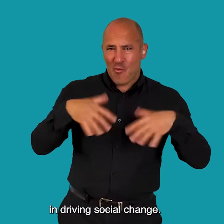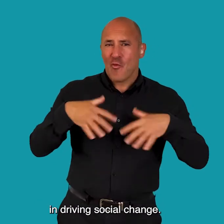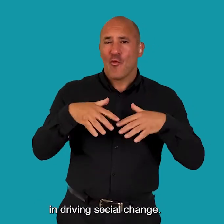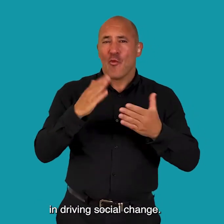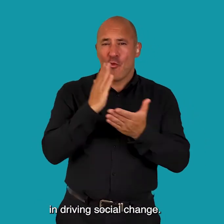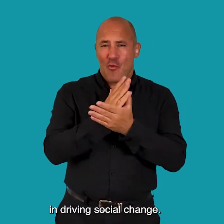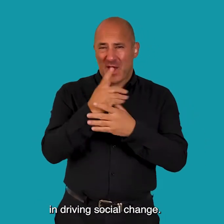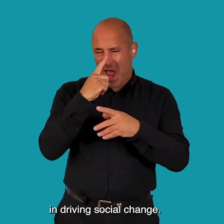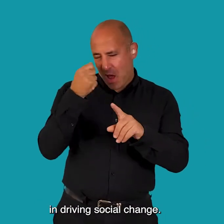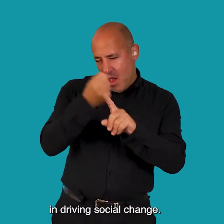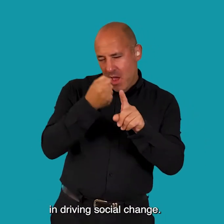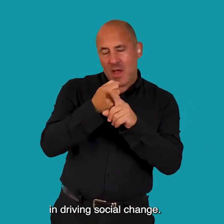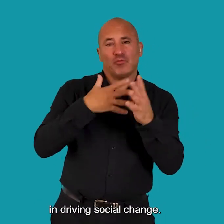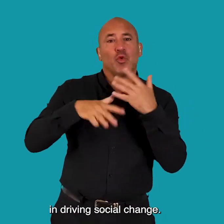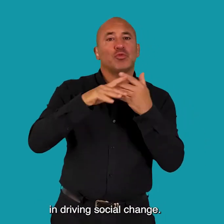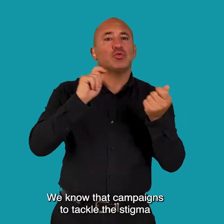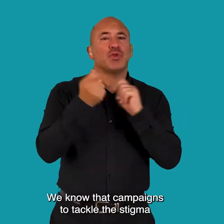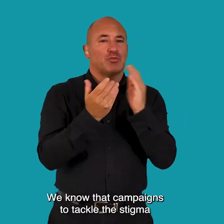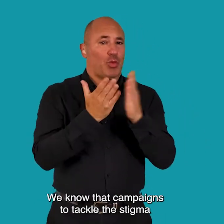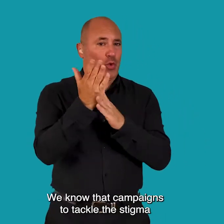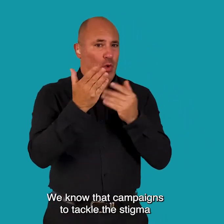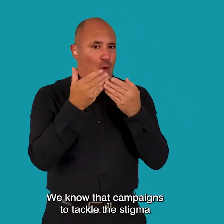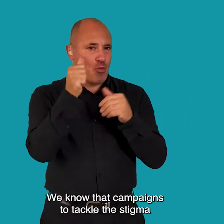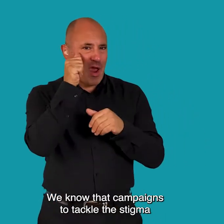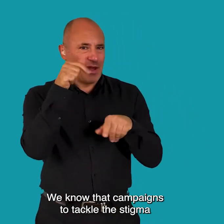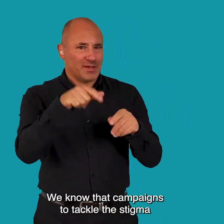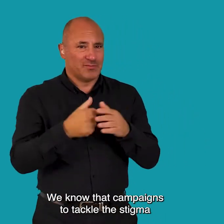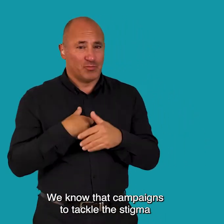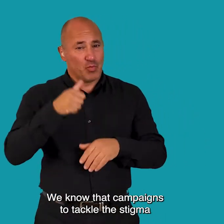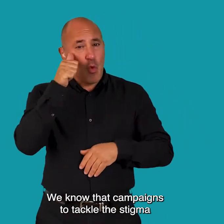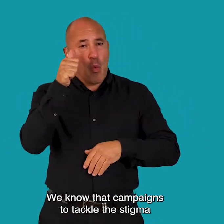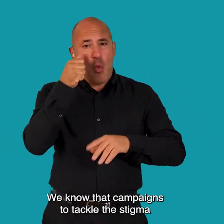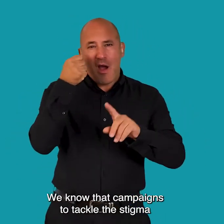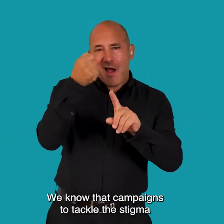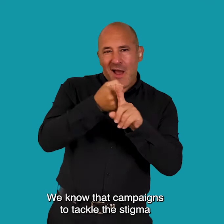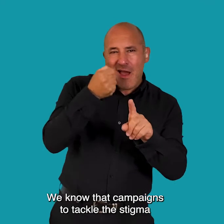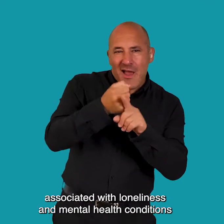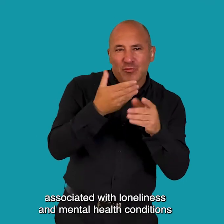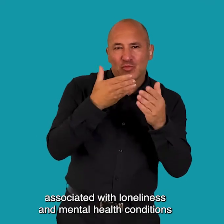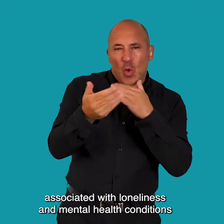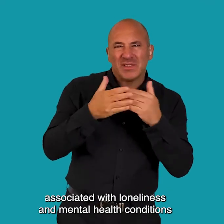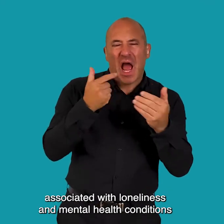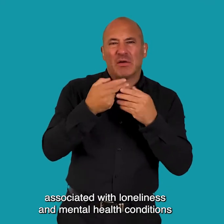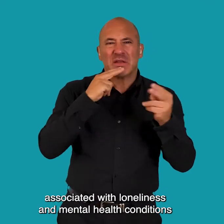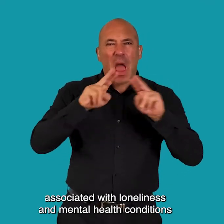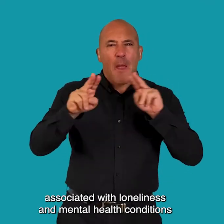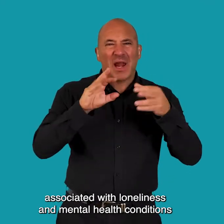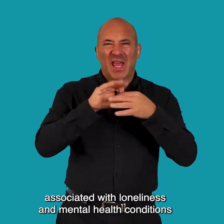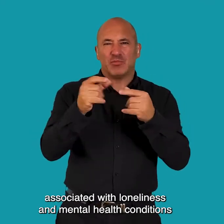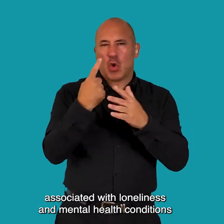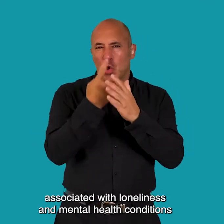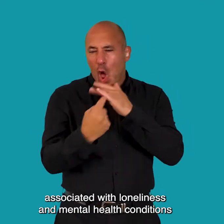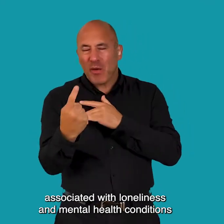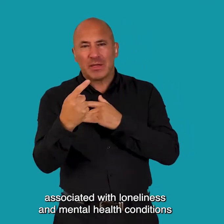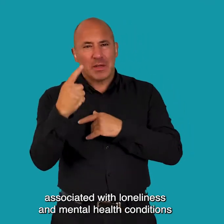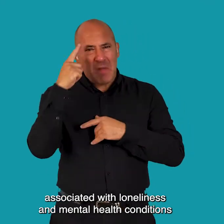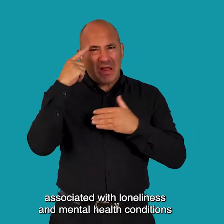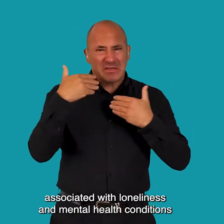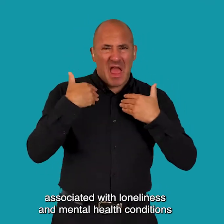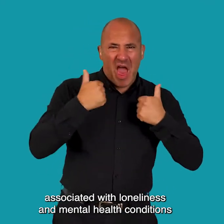driving social change. We know that campaigns to tackle the stigma associated with loneliness and mental health conditions